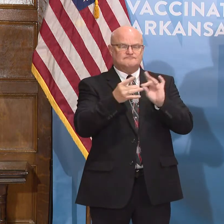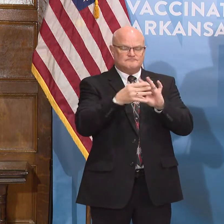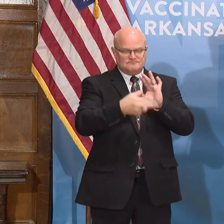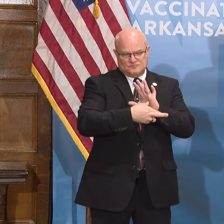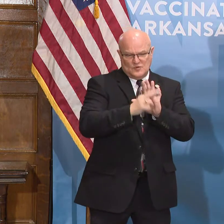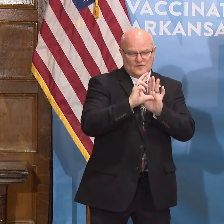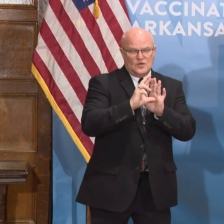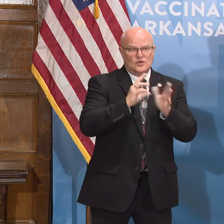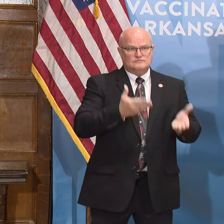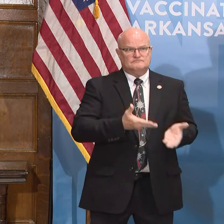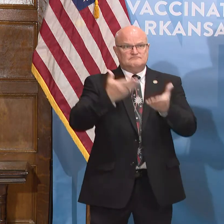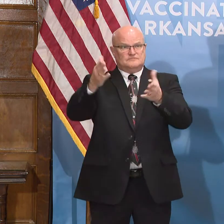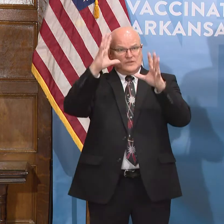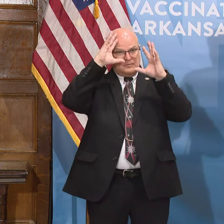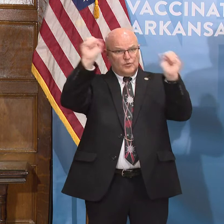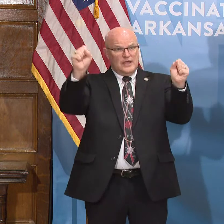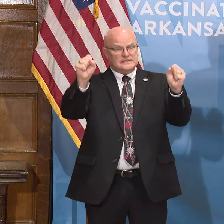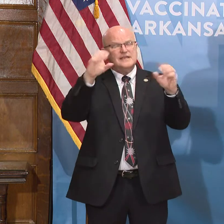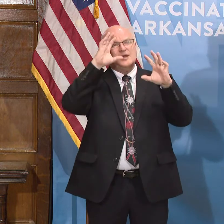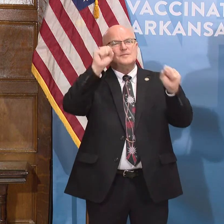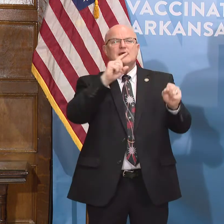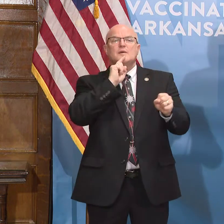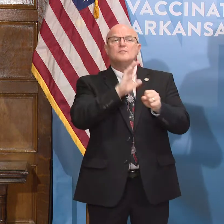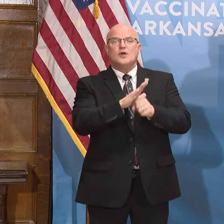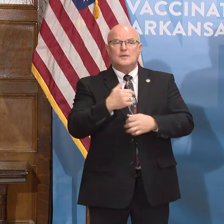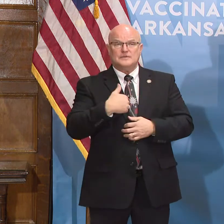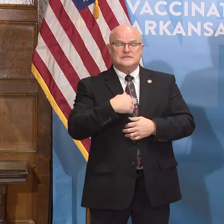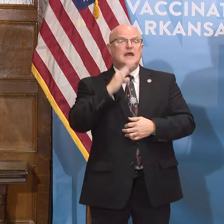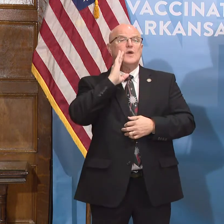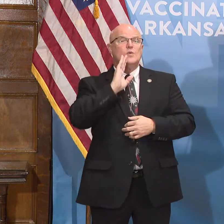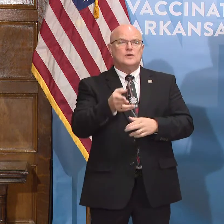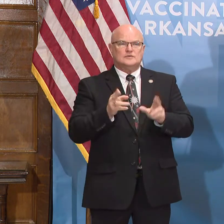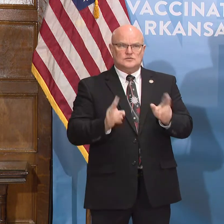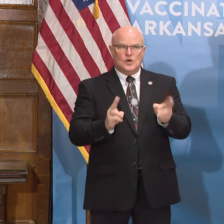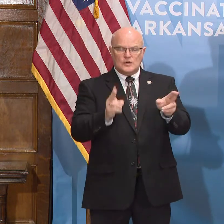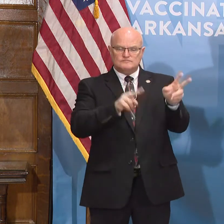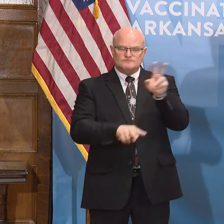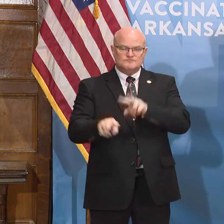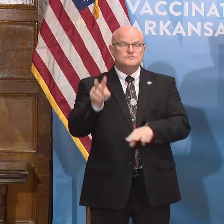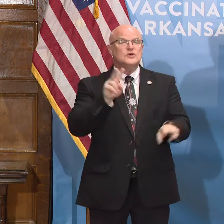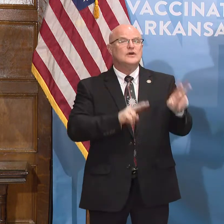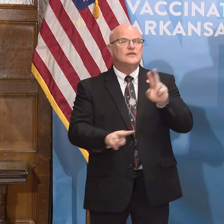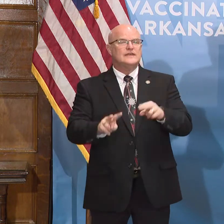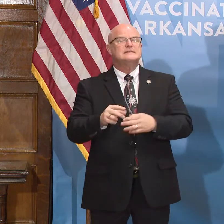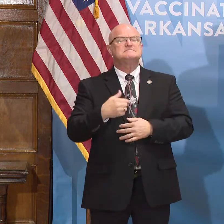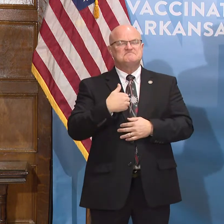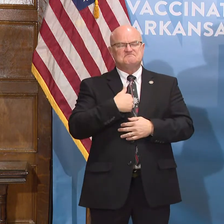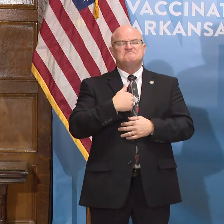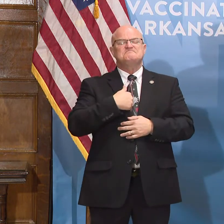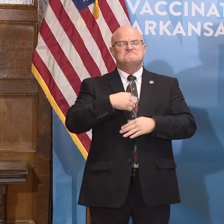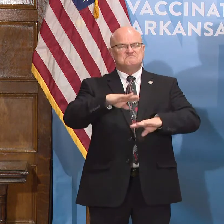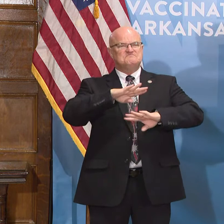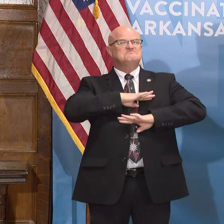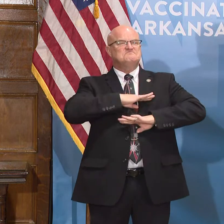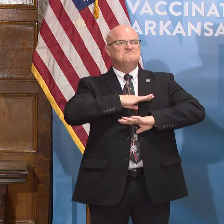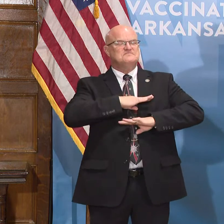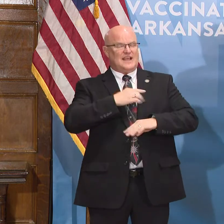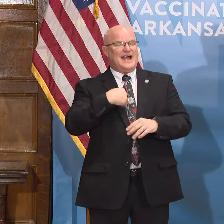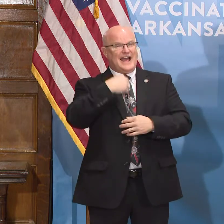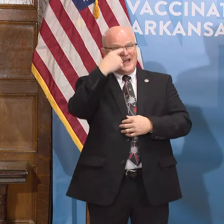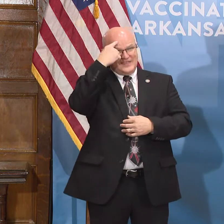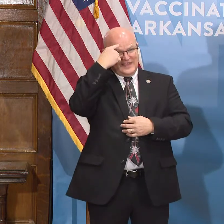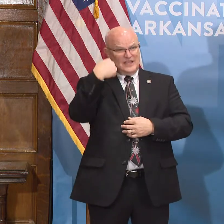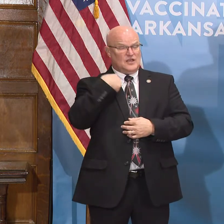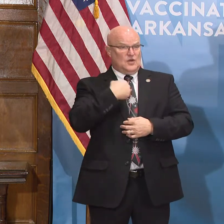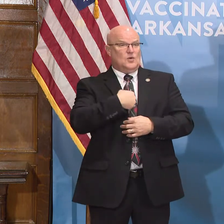the President, and the President has assured me that they will promptly look at this. I'm comfortable to say that I believe we